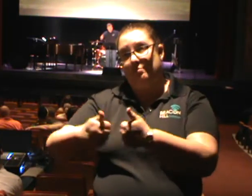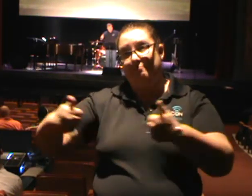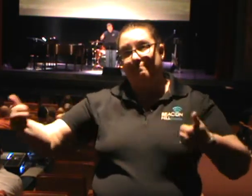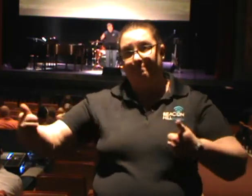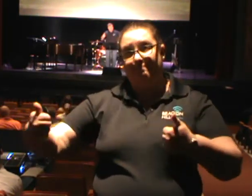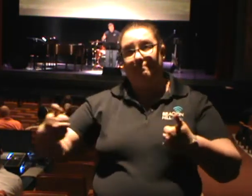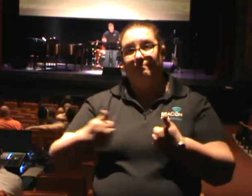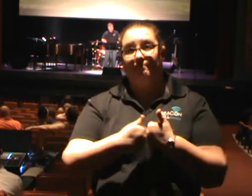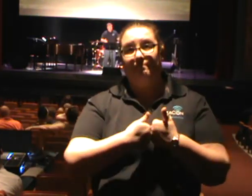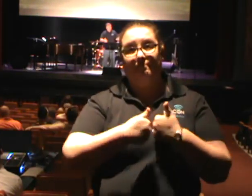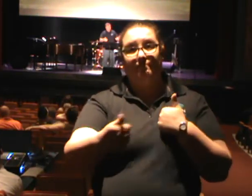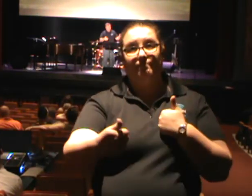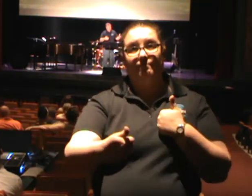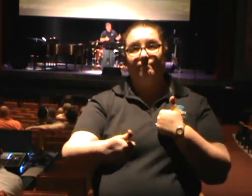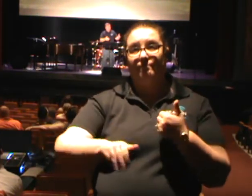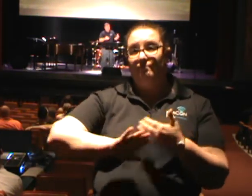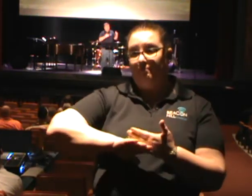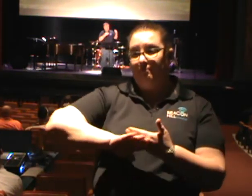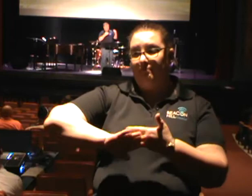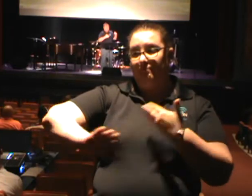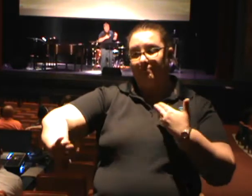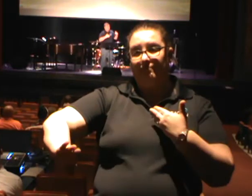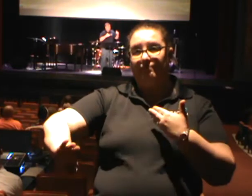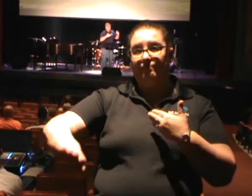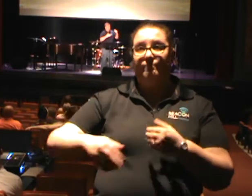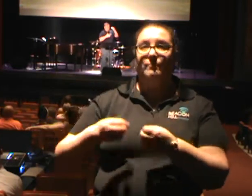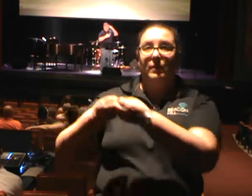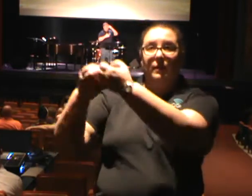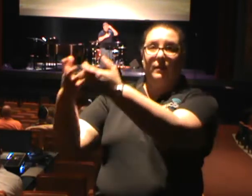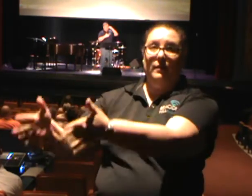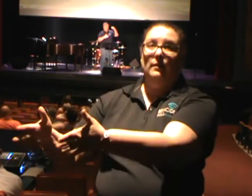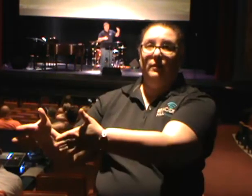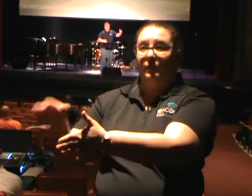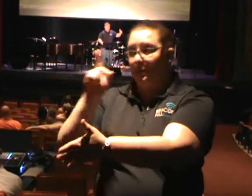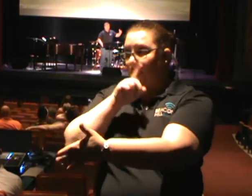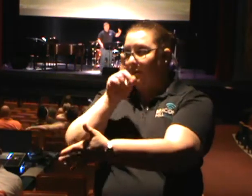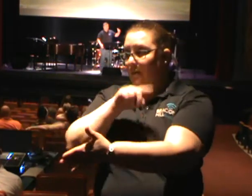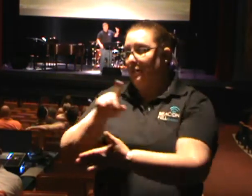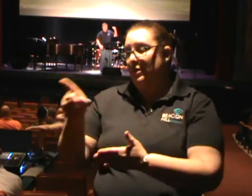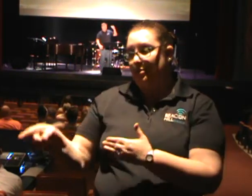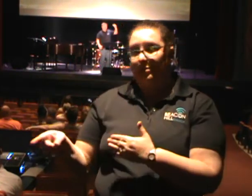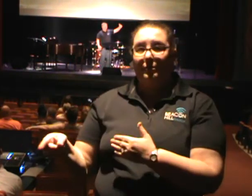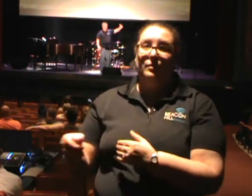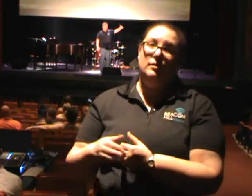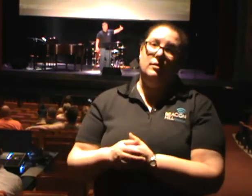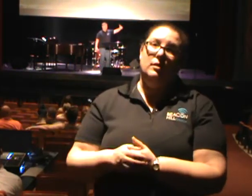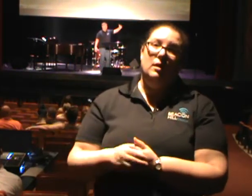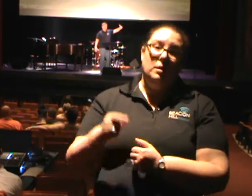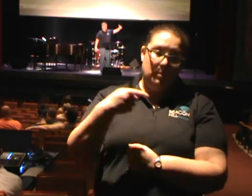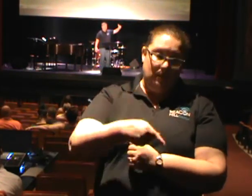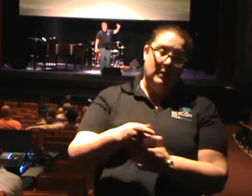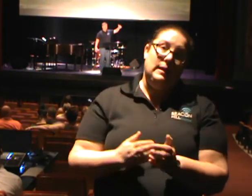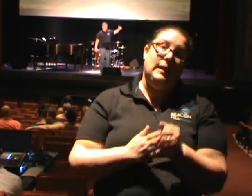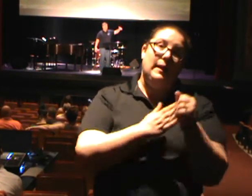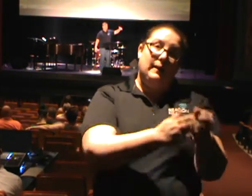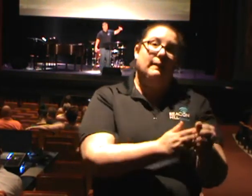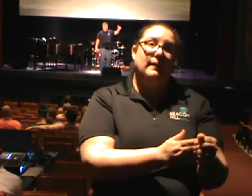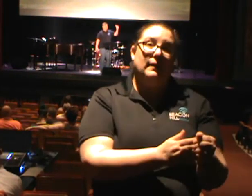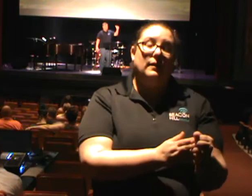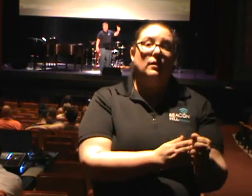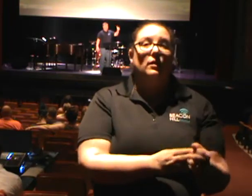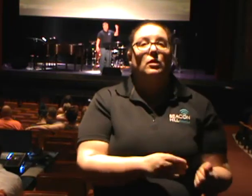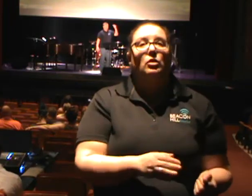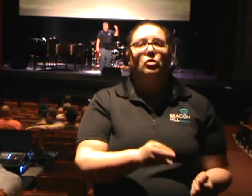leads. He leads you. Did you get that? He leads you through troubled waters. He leads you in the paths of